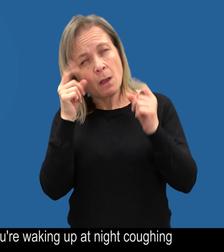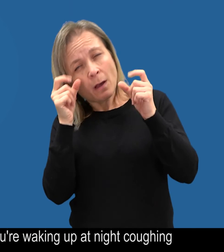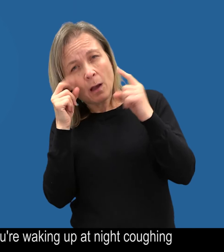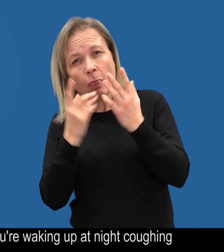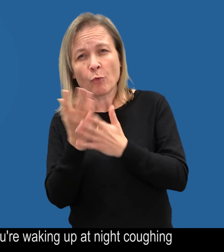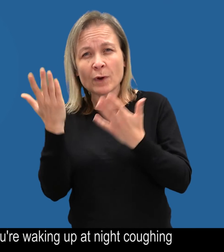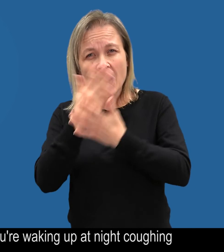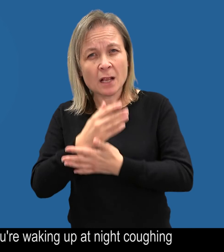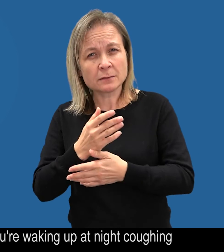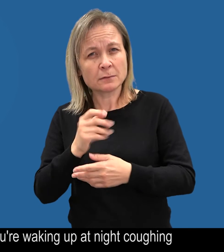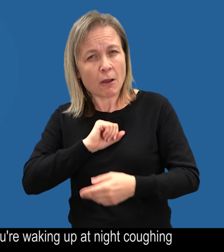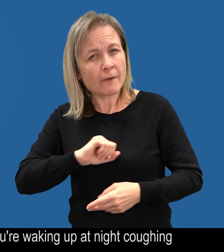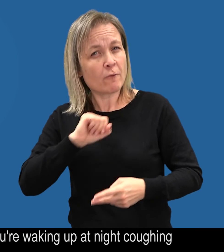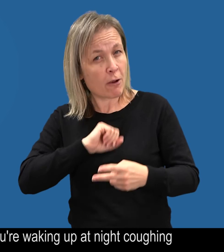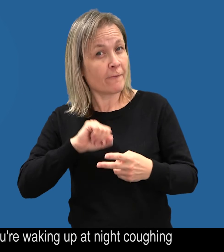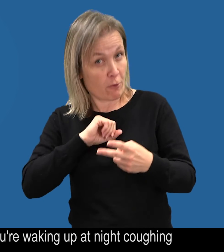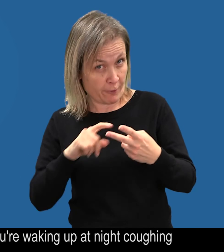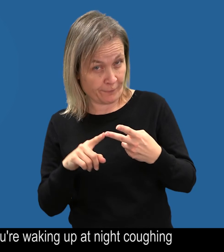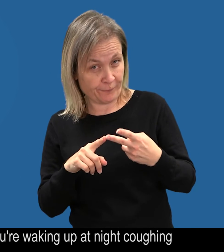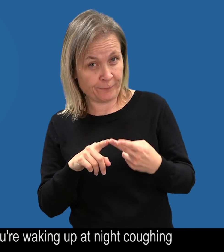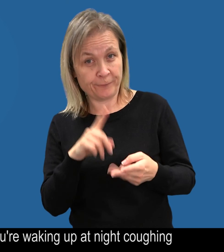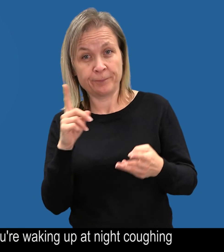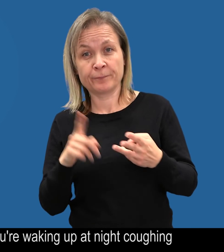You're waking up at night coughing.